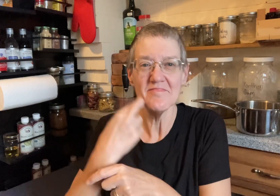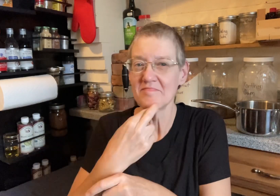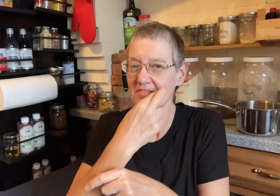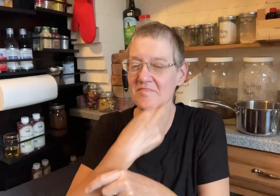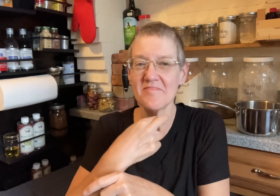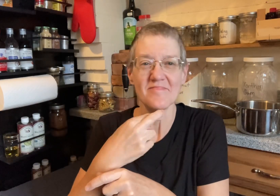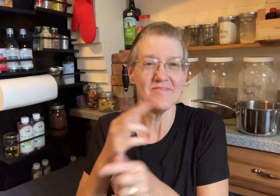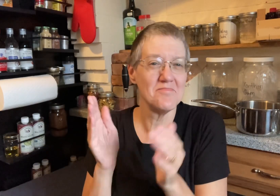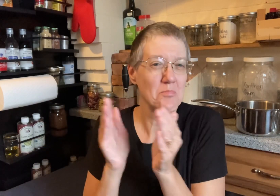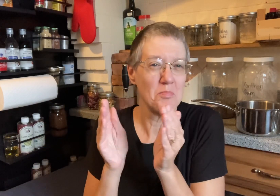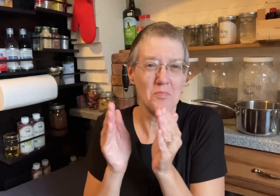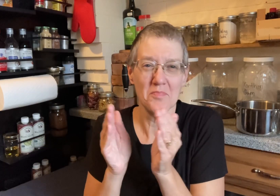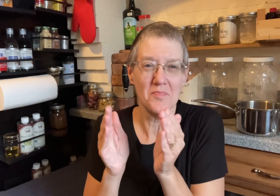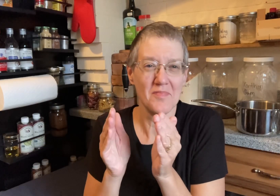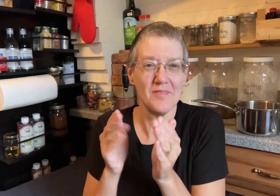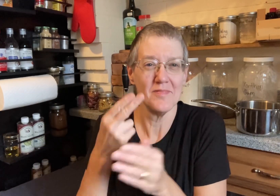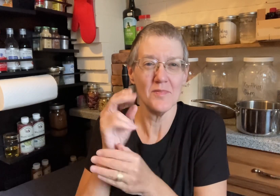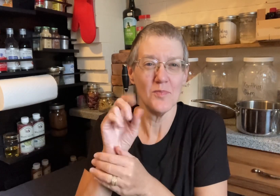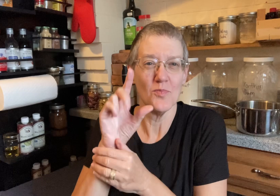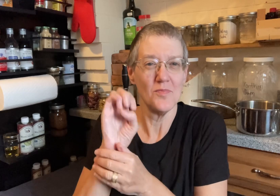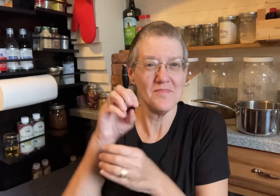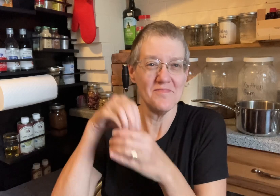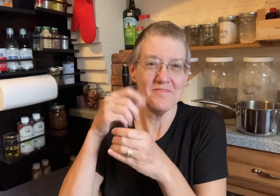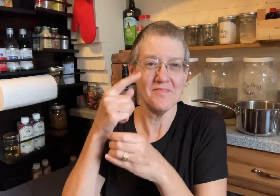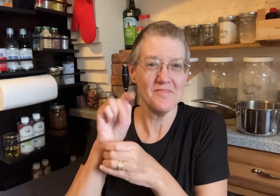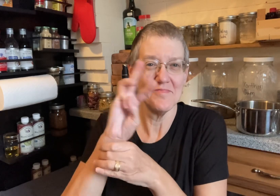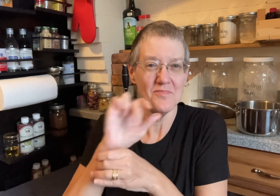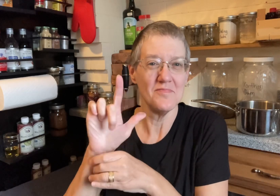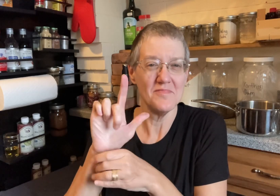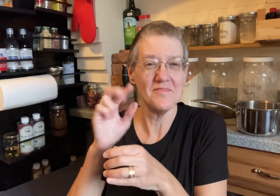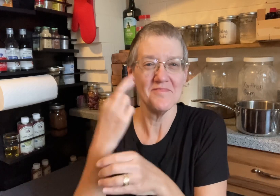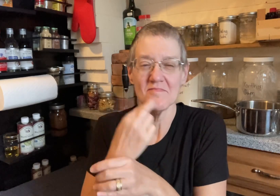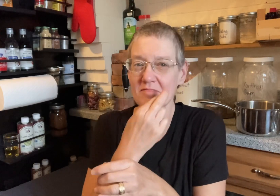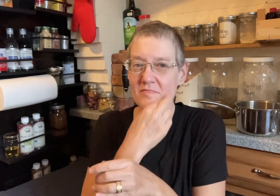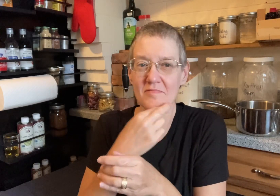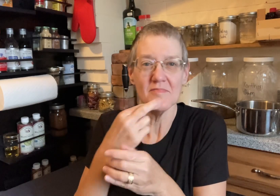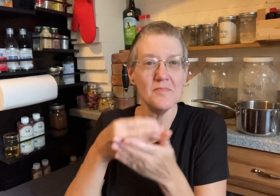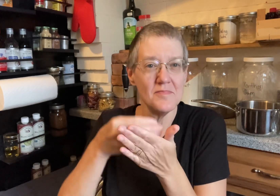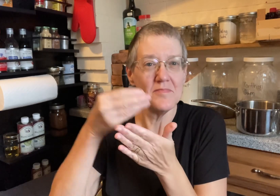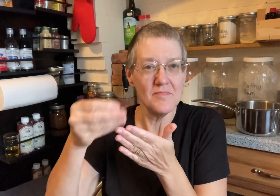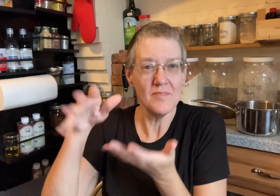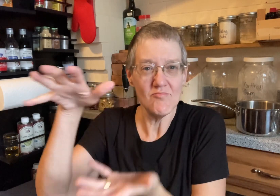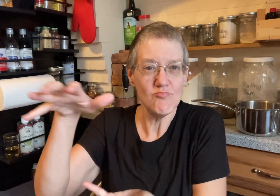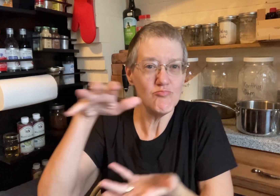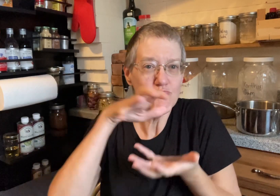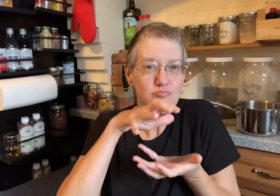go to the local restaurant, this little hole in the wall, and buy a bunch of tamales.